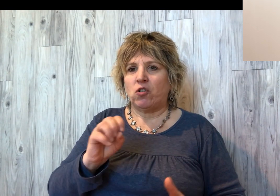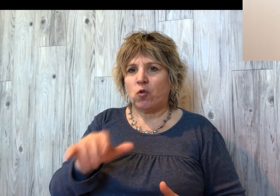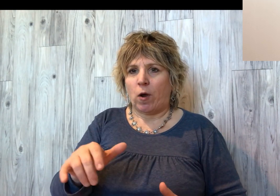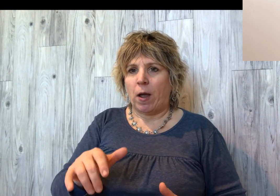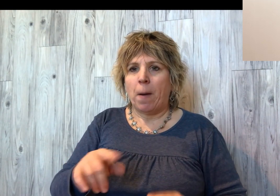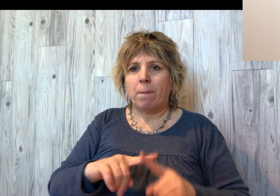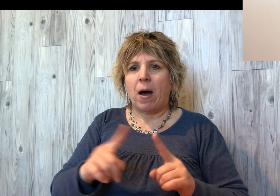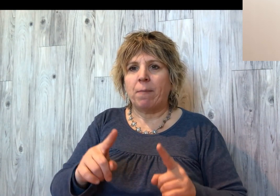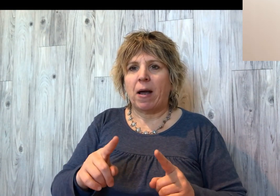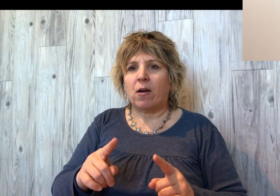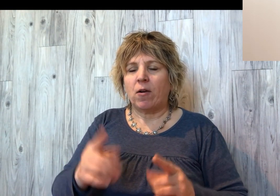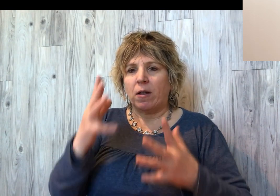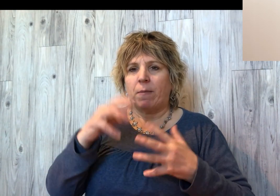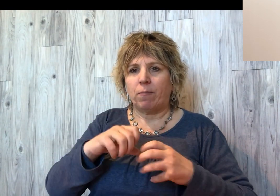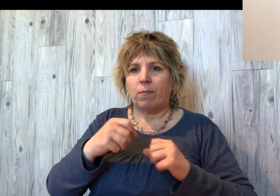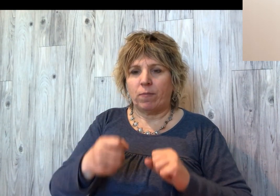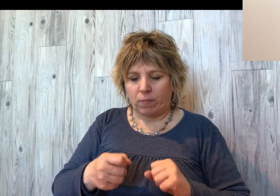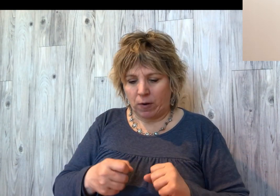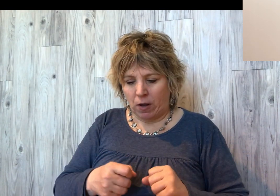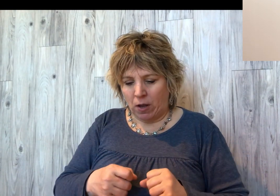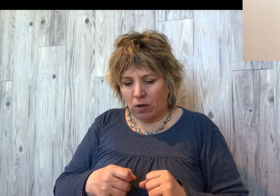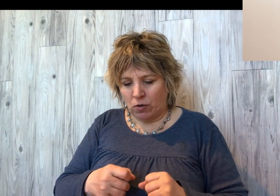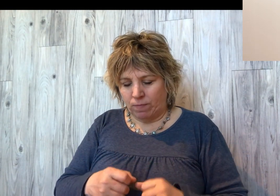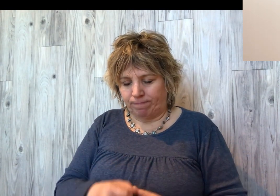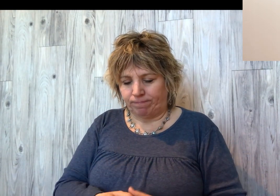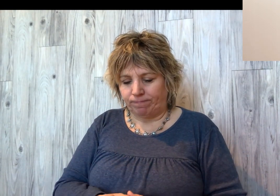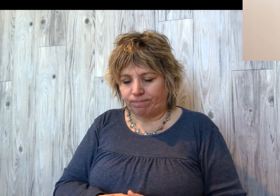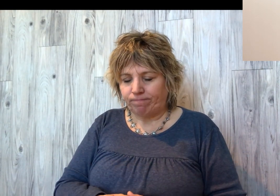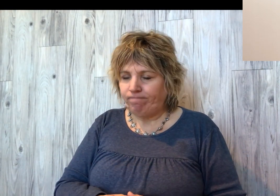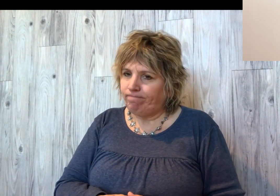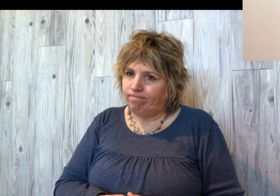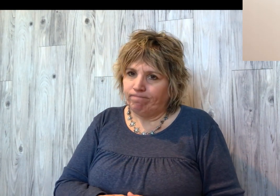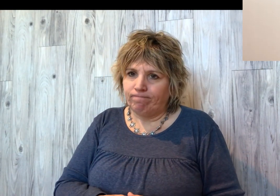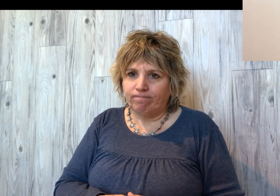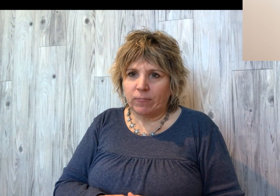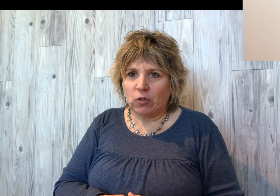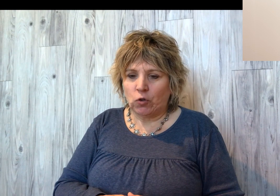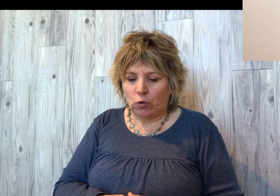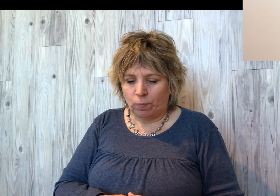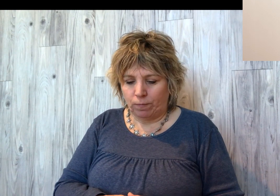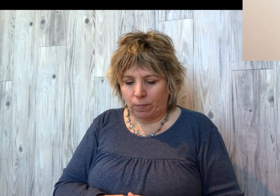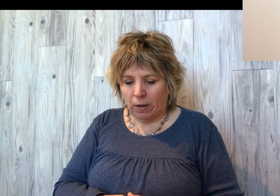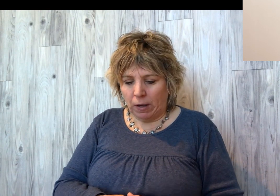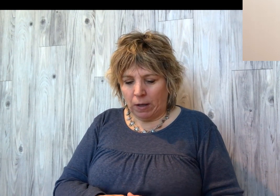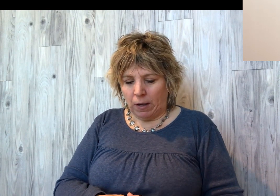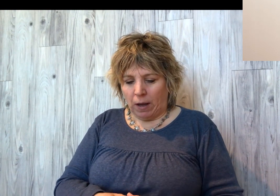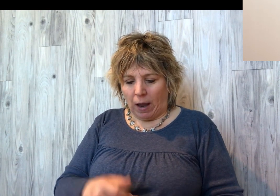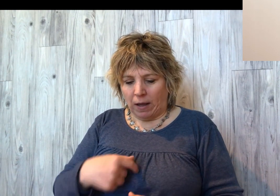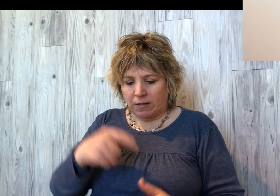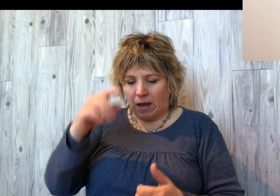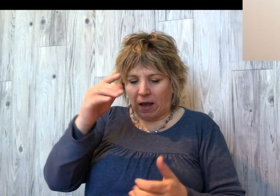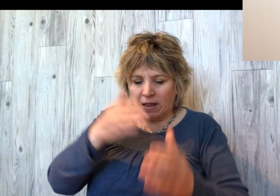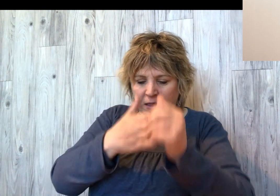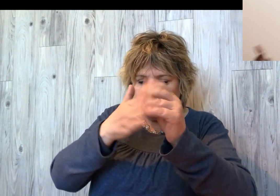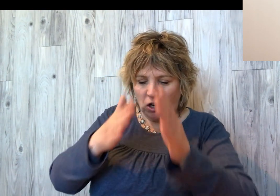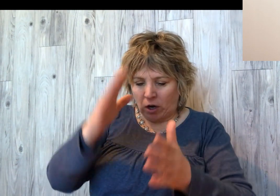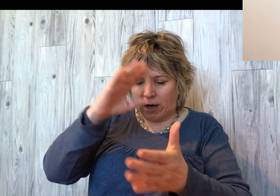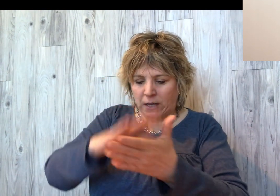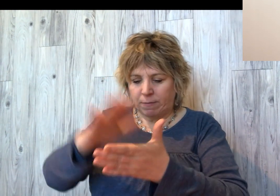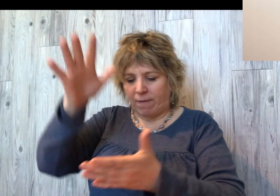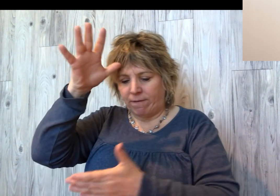I'm also not going to let a broken mocker define who I really am. As a leader, as a husband, as a father,